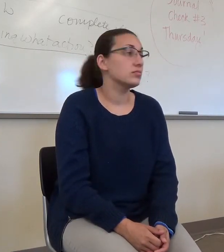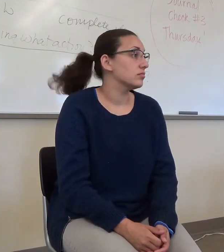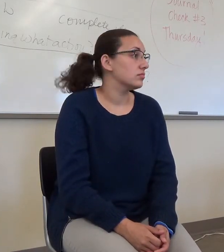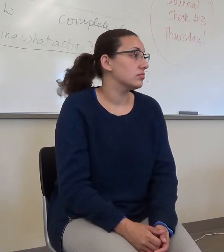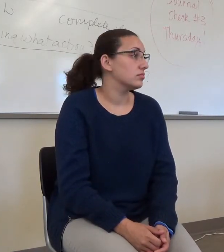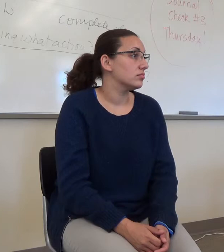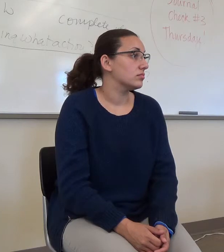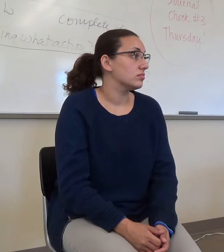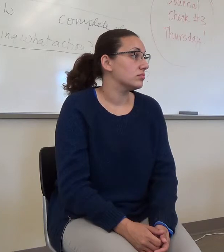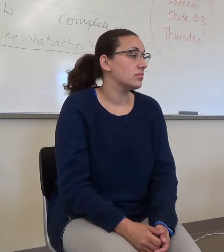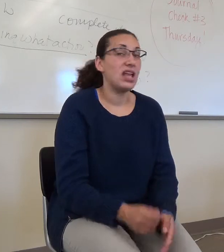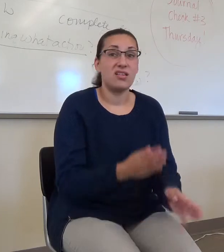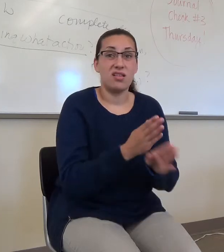What is the main idea here?